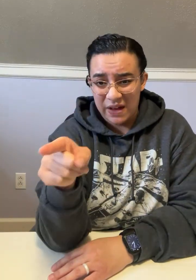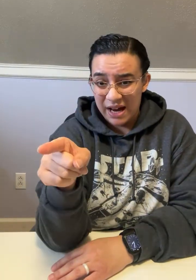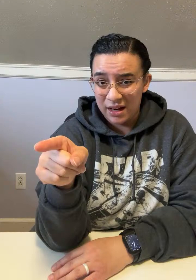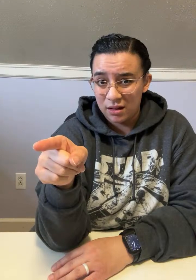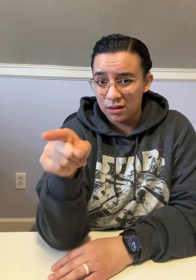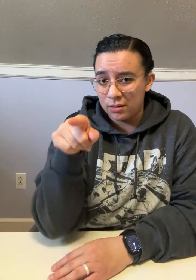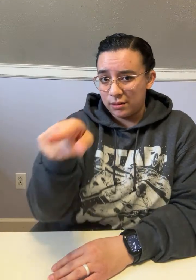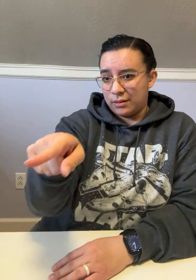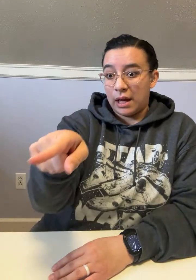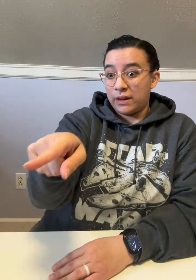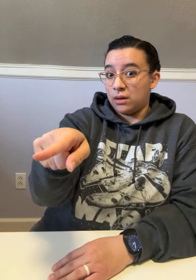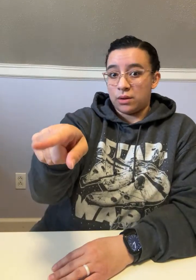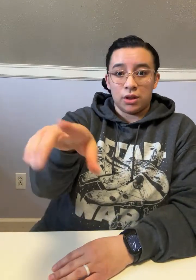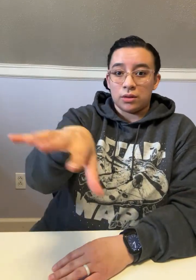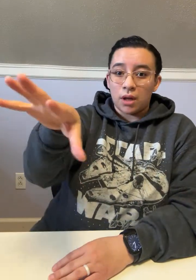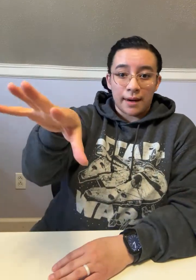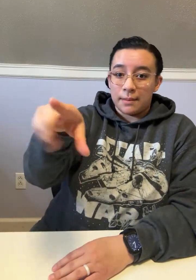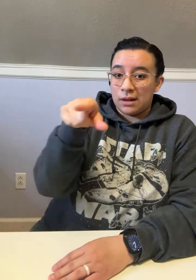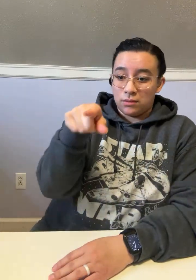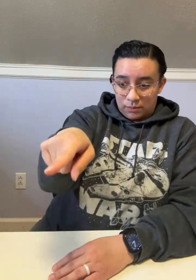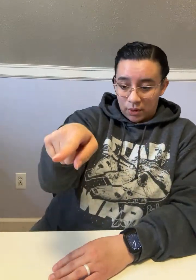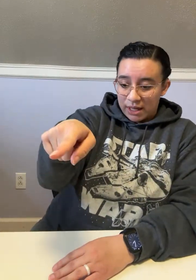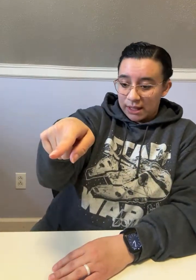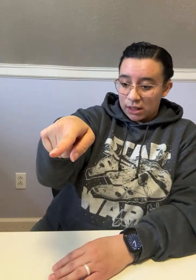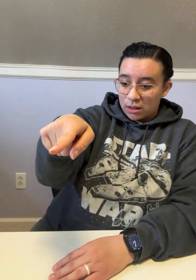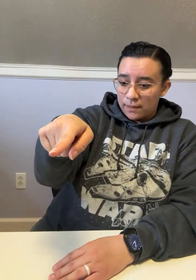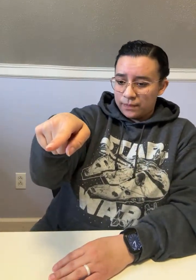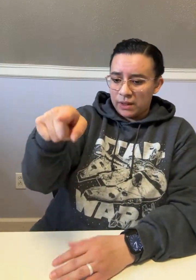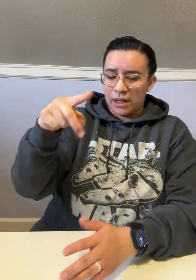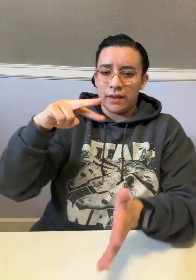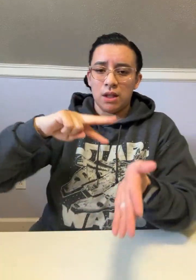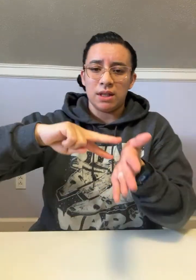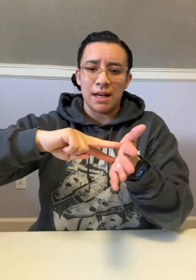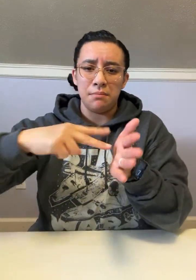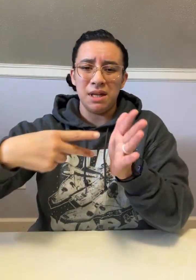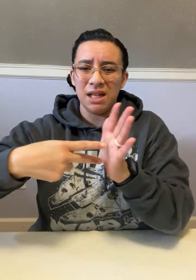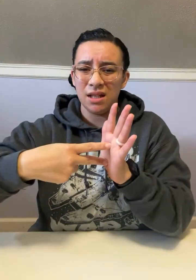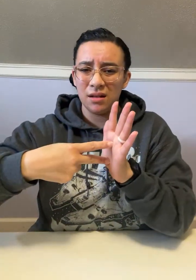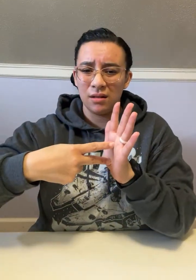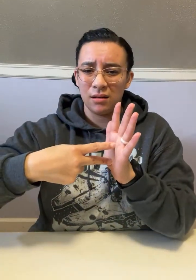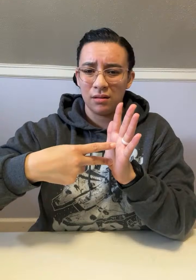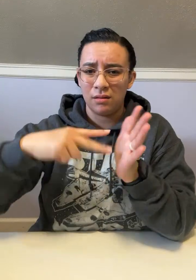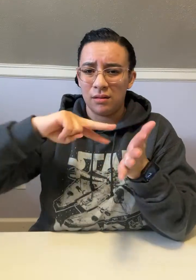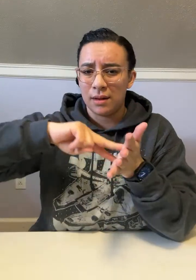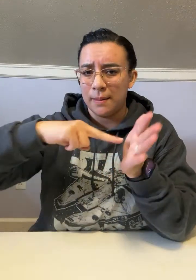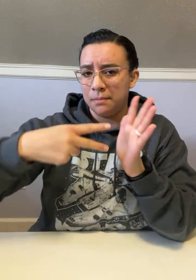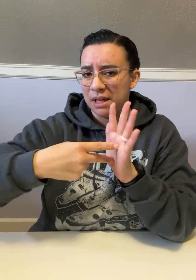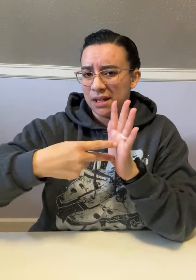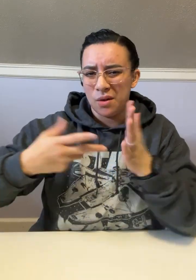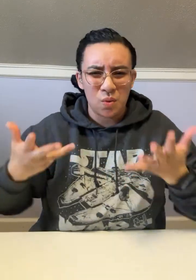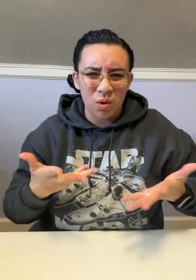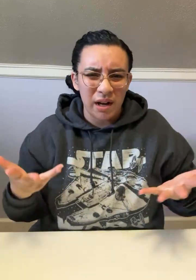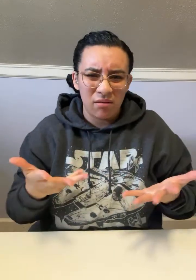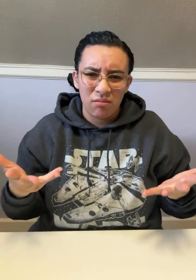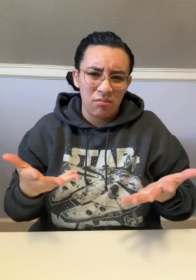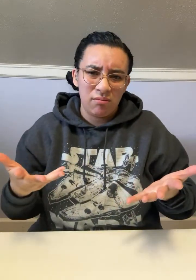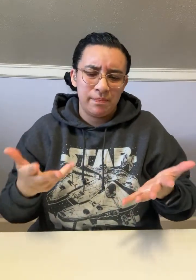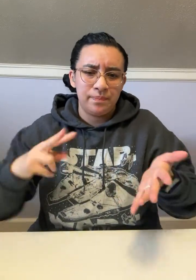that thing, what you're talking about, point at it, and then you sign mean what?